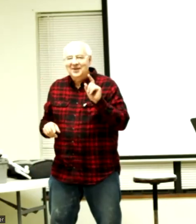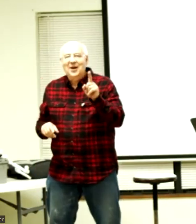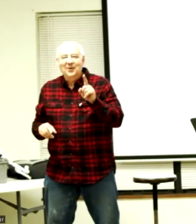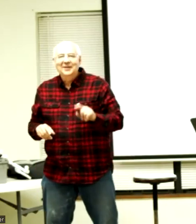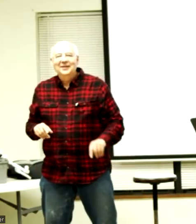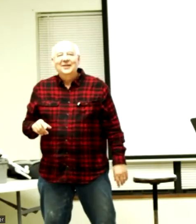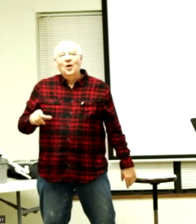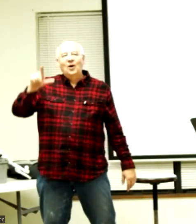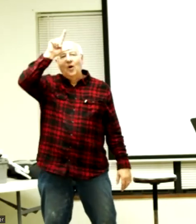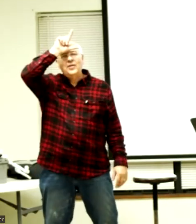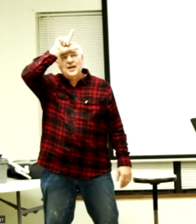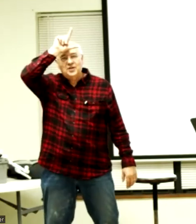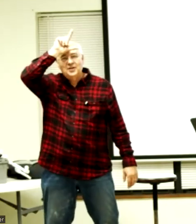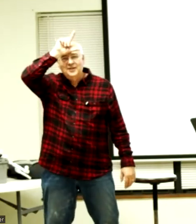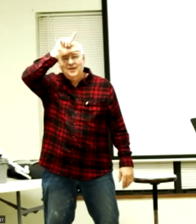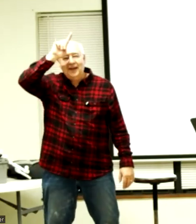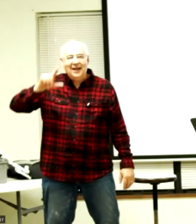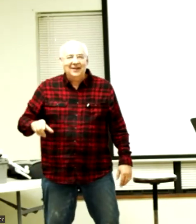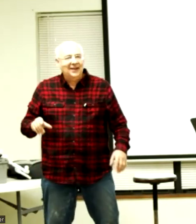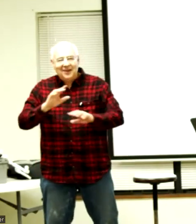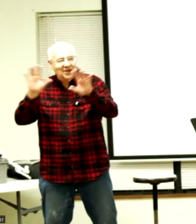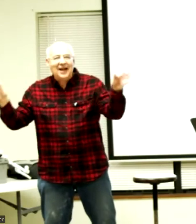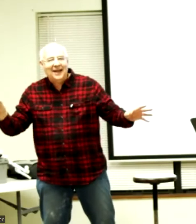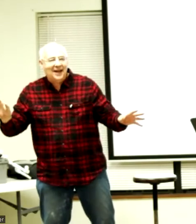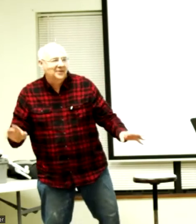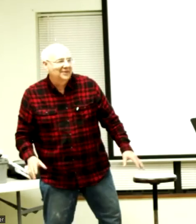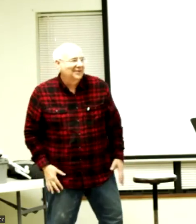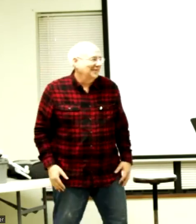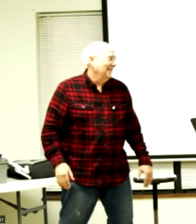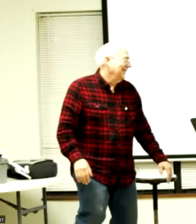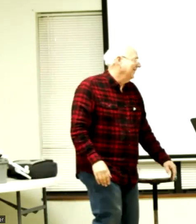No. Or this. Okay. That's not that.